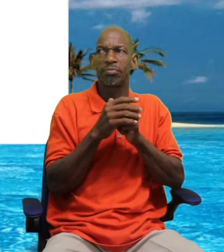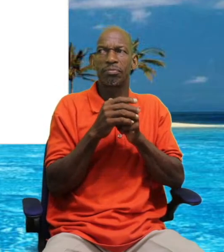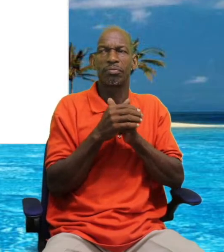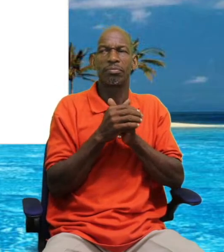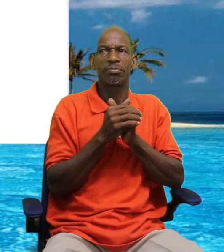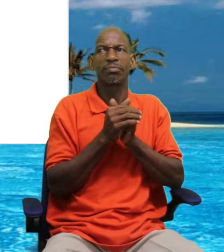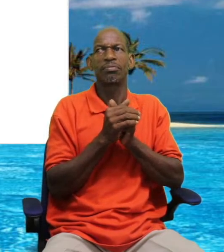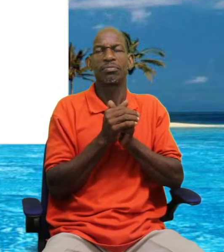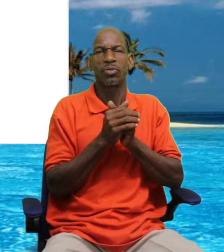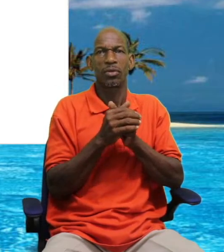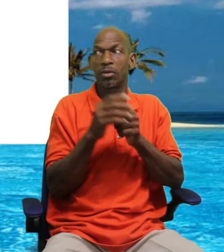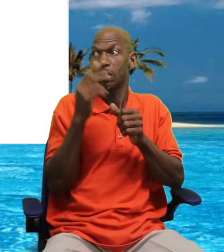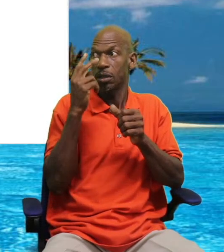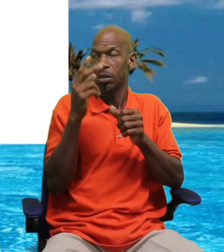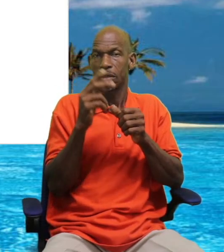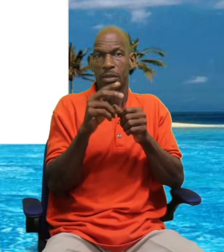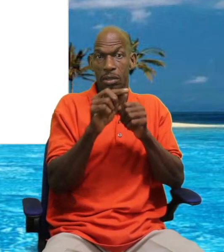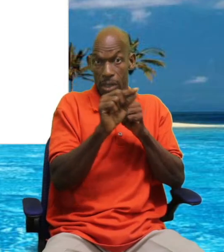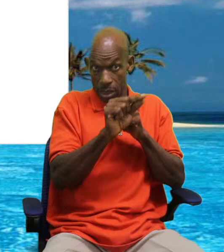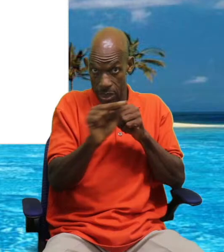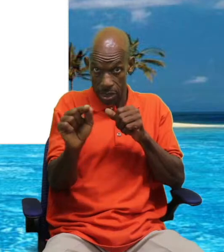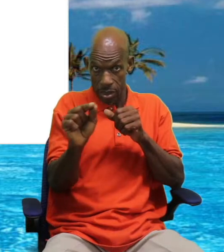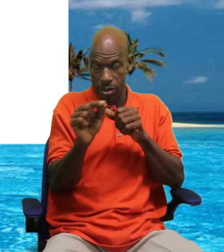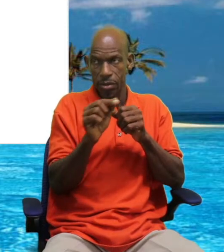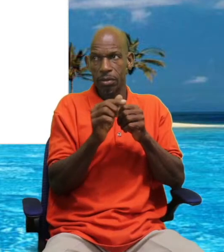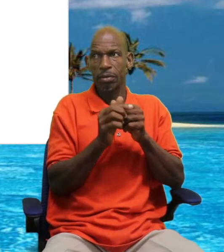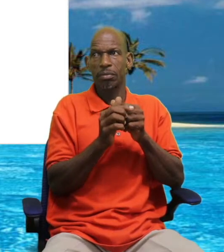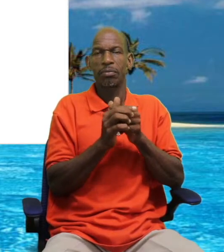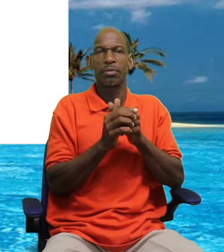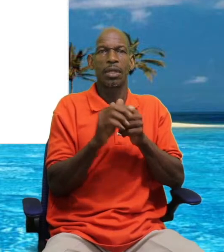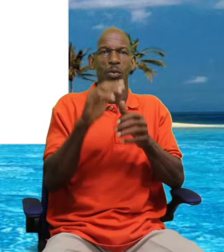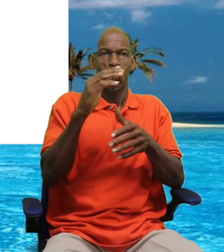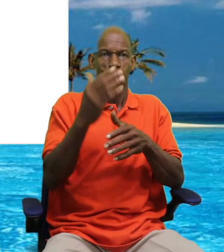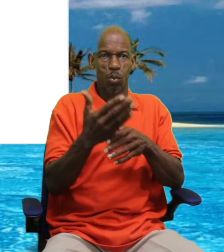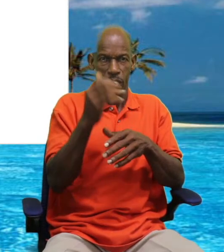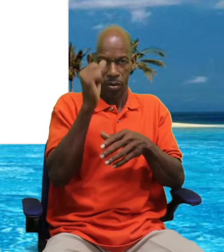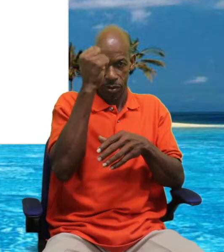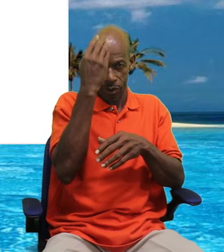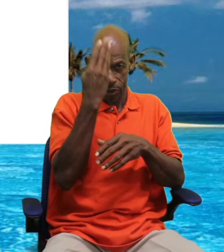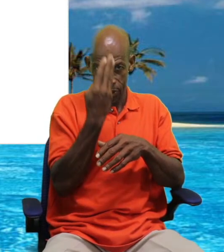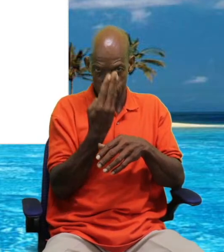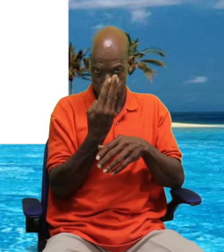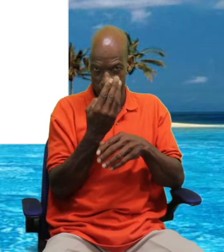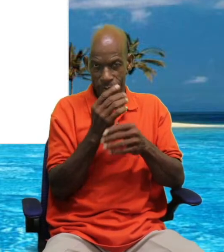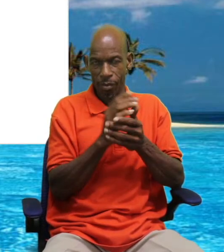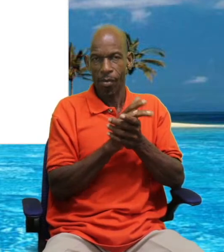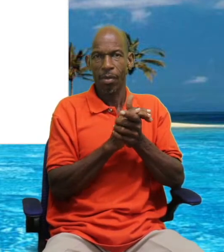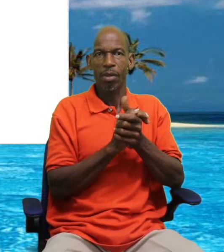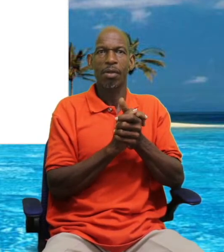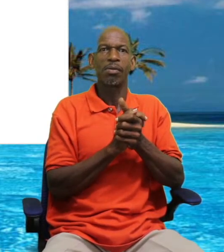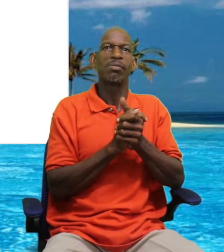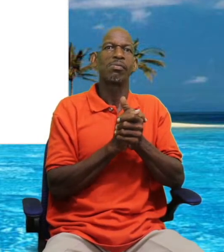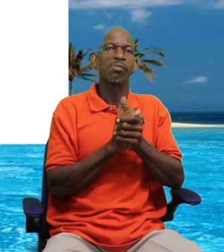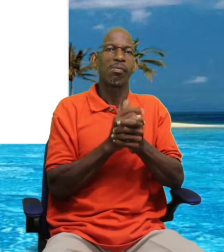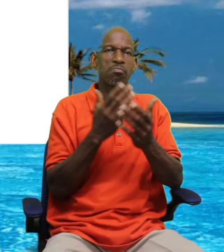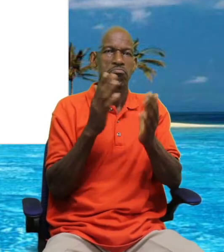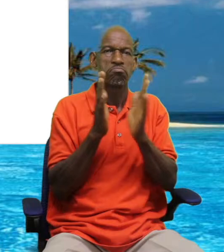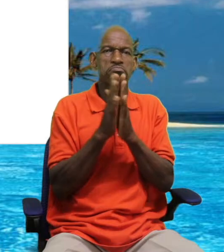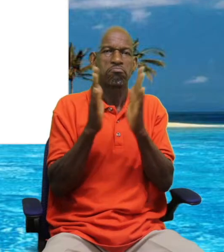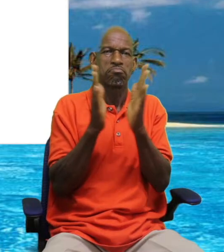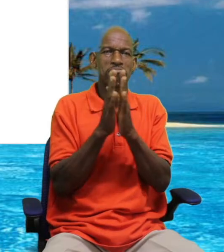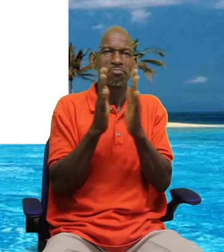few persons on live with us. Welcome, Selwyn. I'm seeing Selwyn online. Welcome. It's great to see